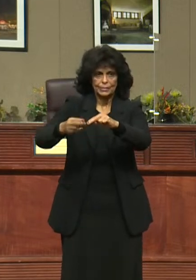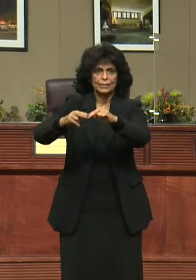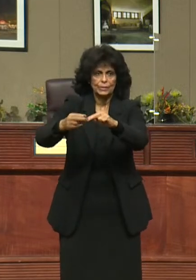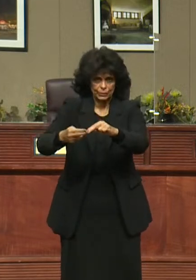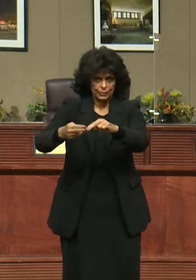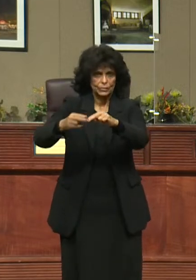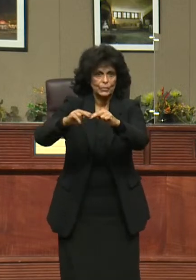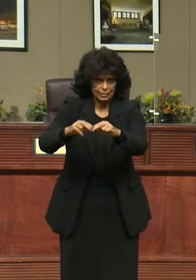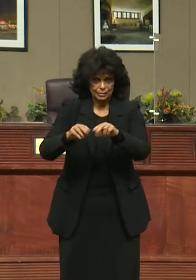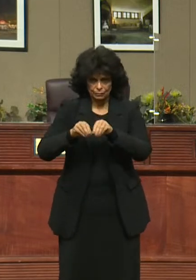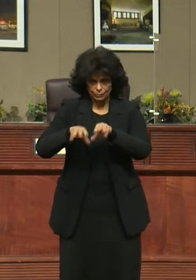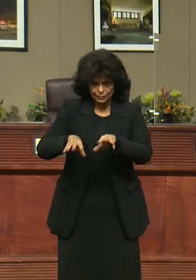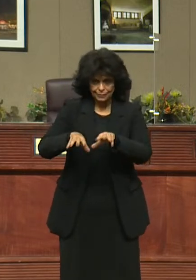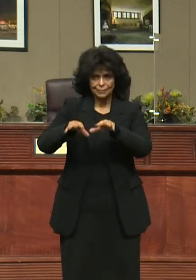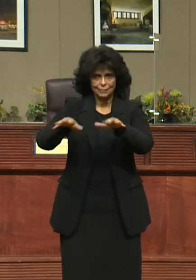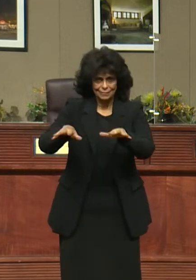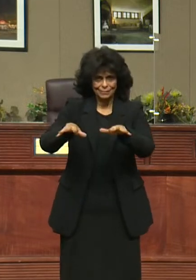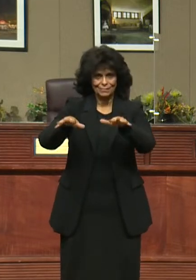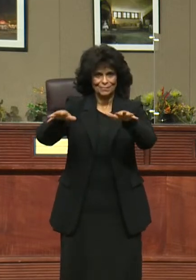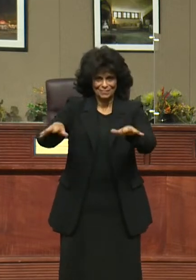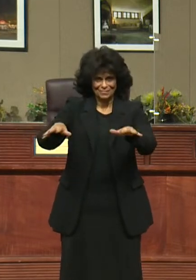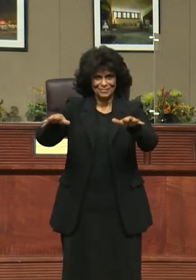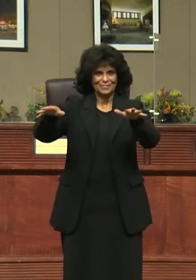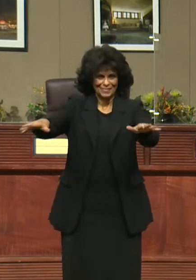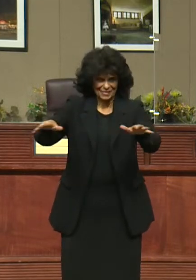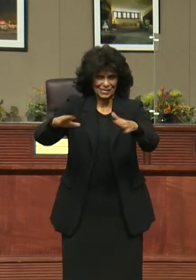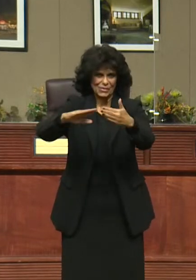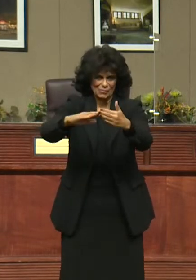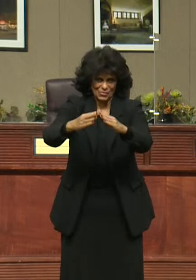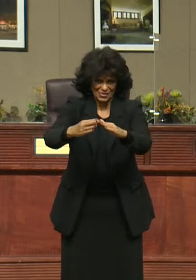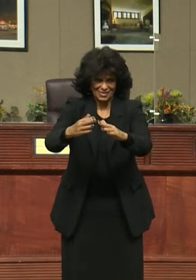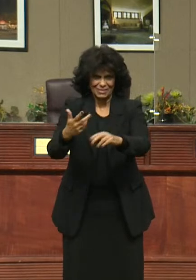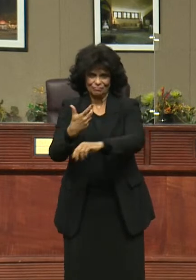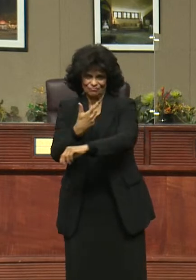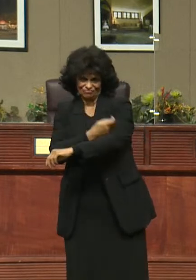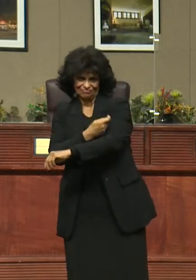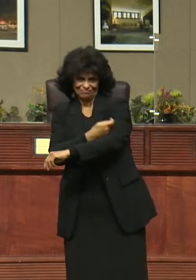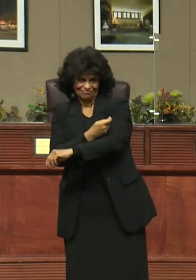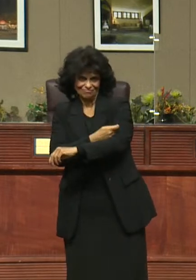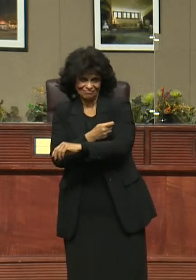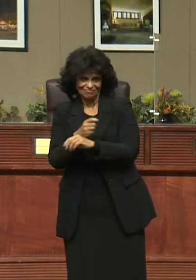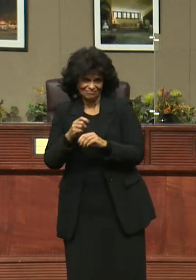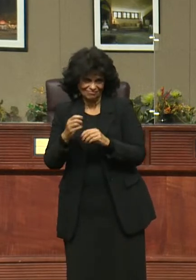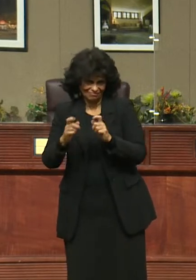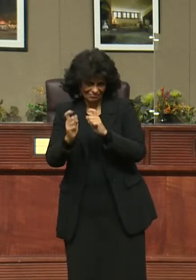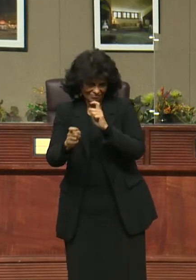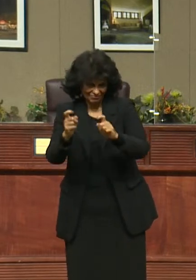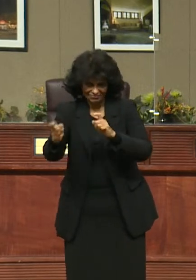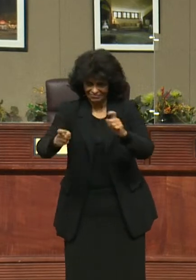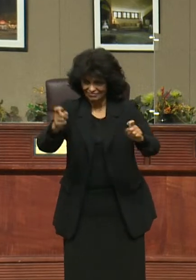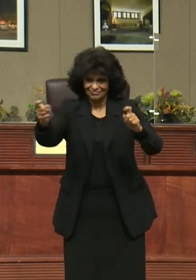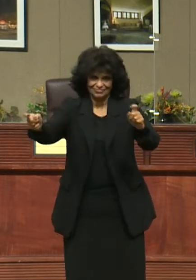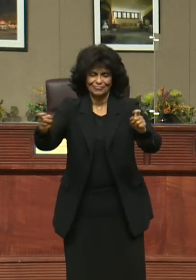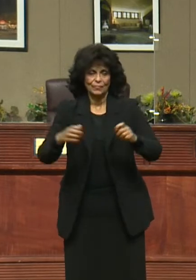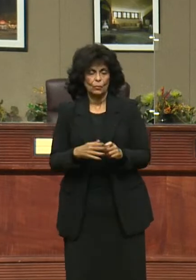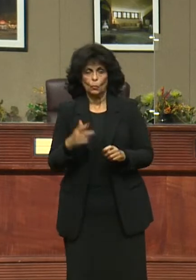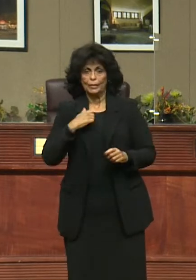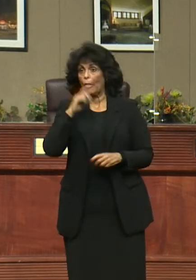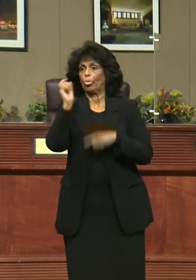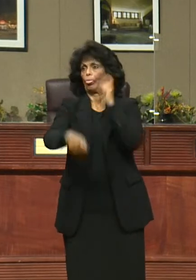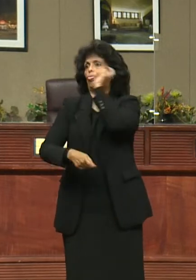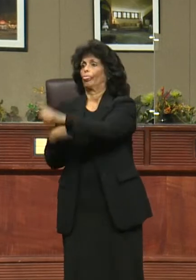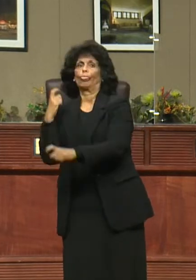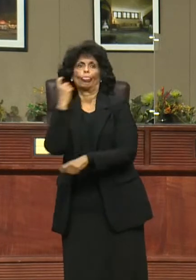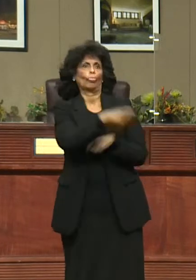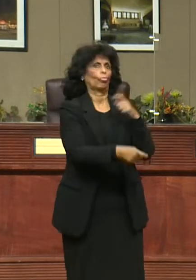the community and going deeper. We are doing some data analytics. We are not blindly going to these